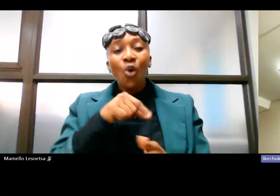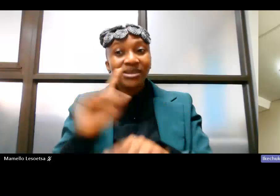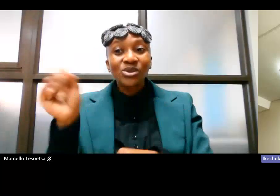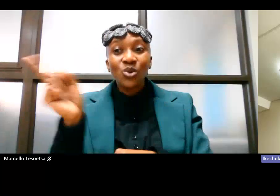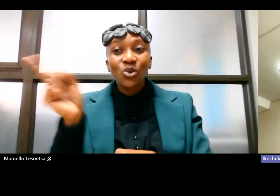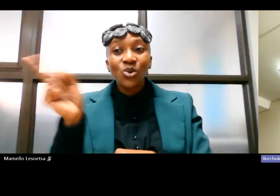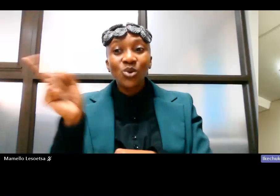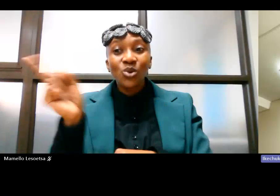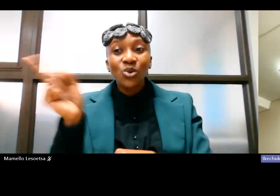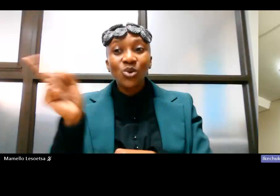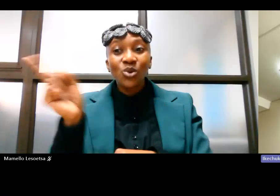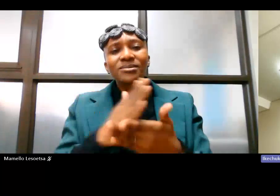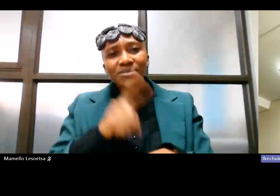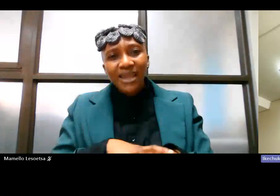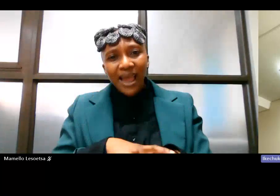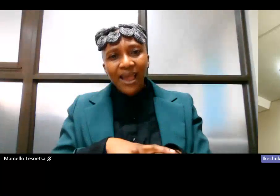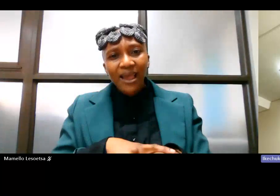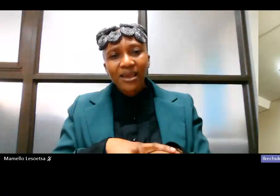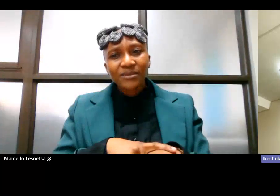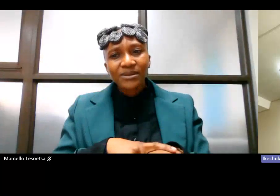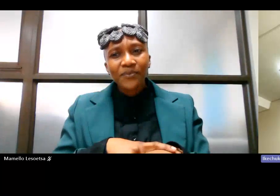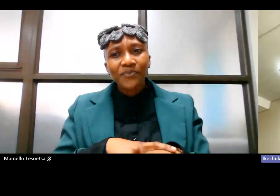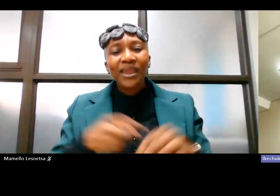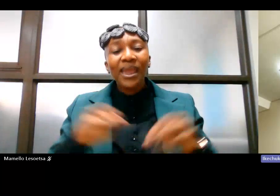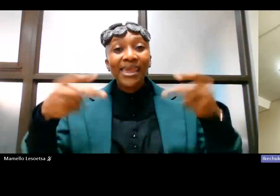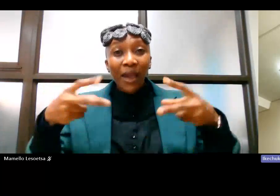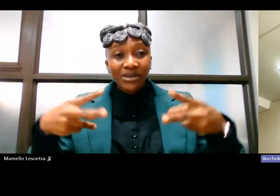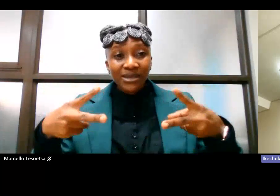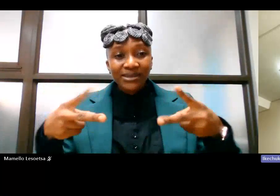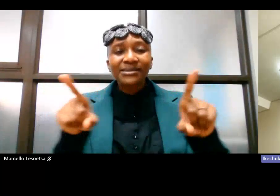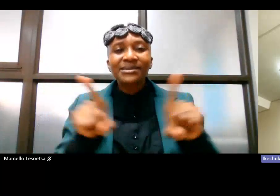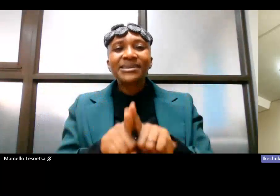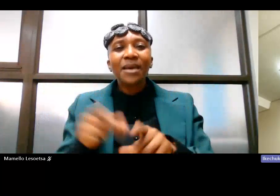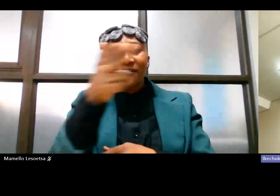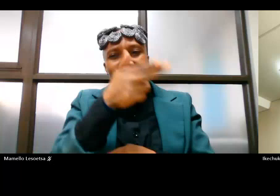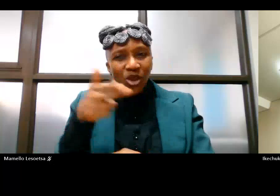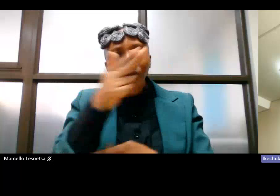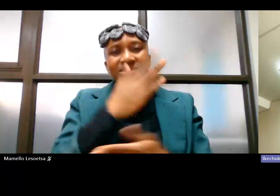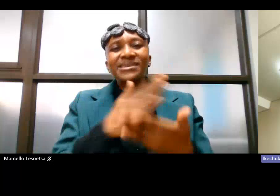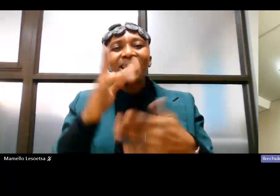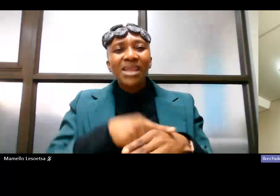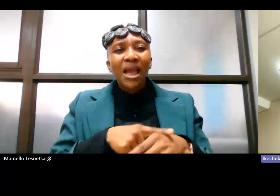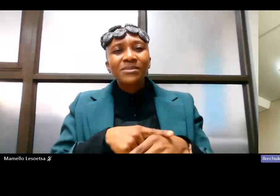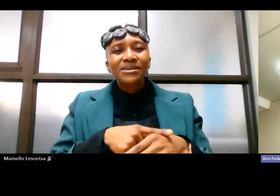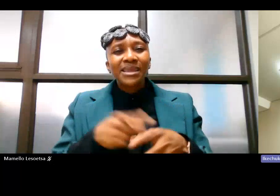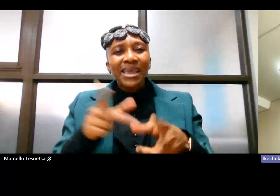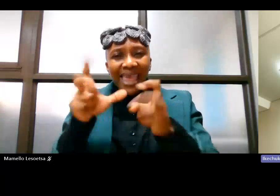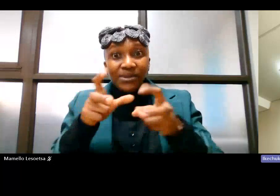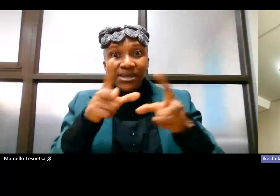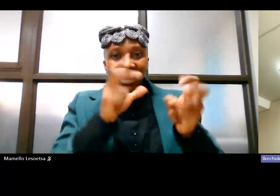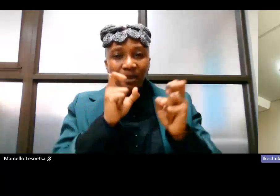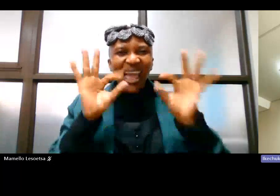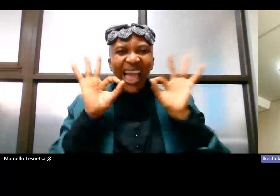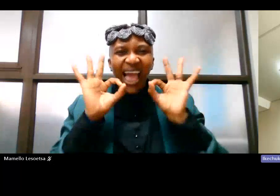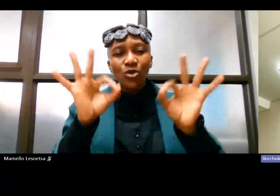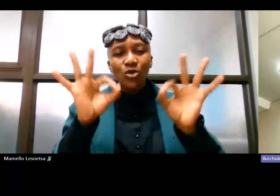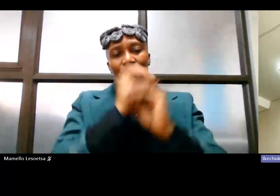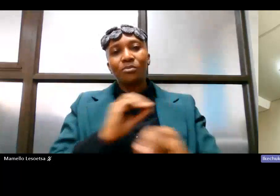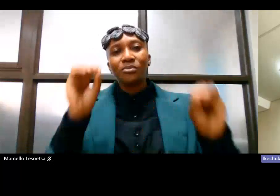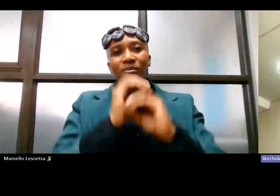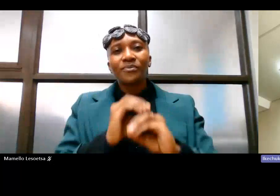sometimes the captions for the videos, it doesn't get things accurately sometimes. Yeah. And that's where human input is